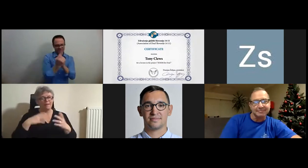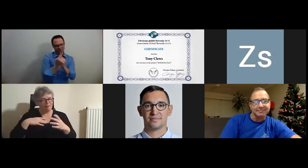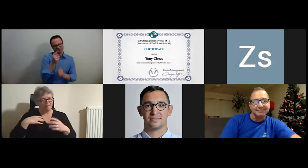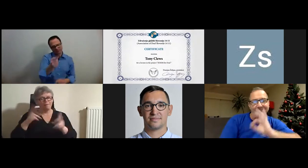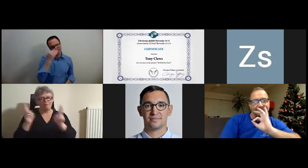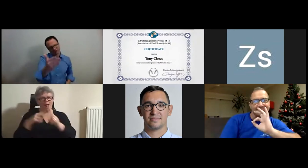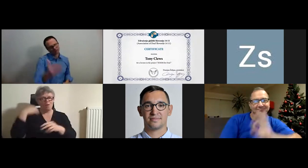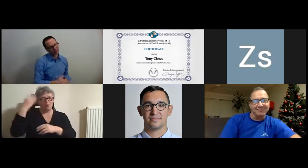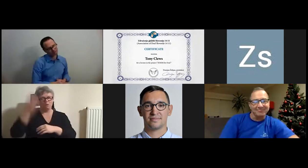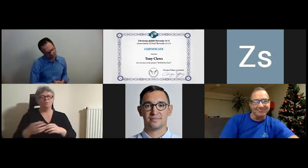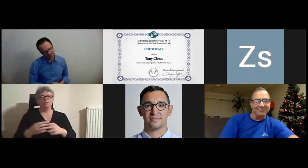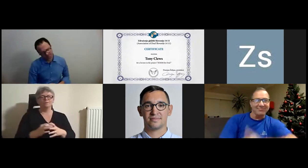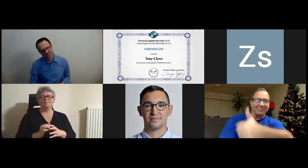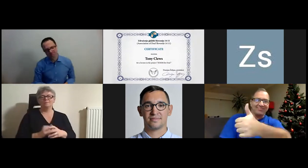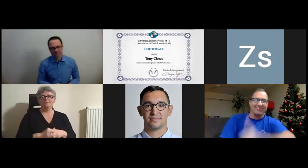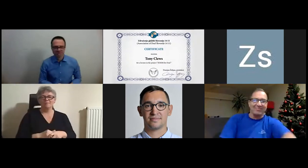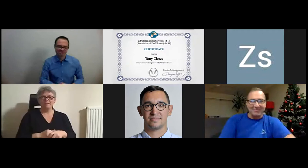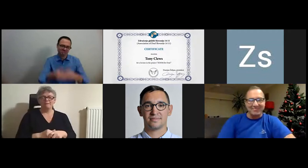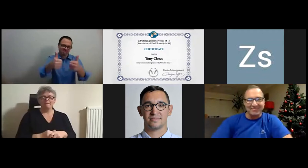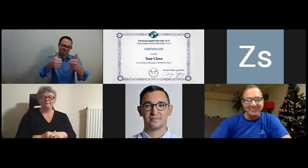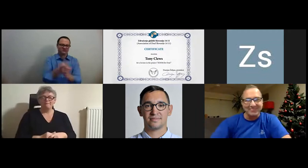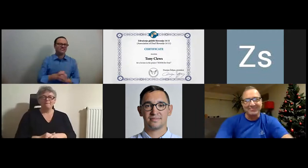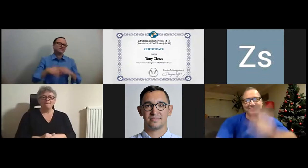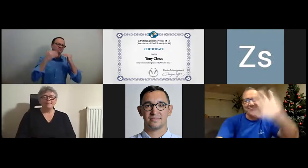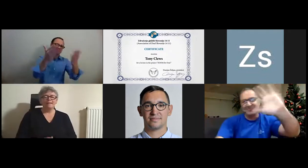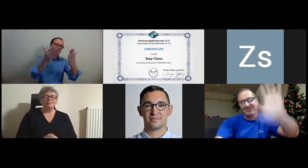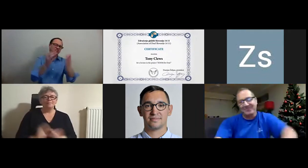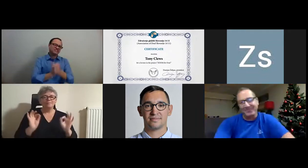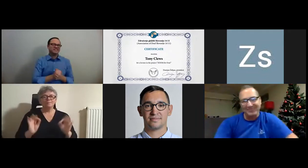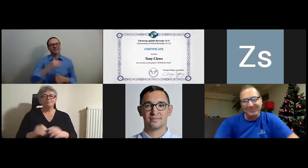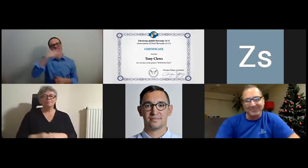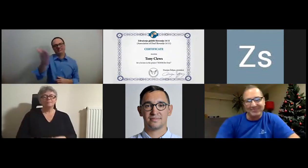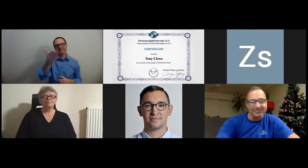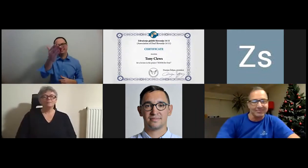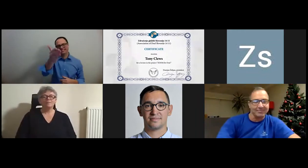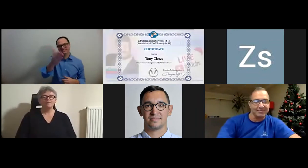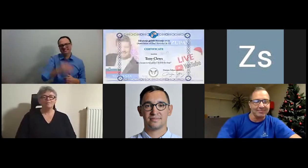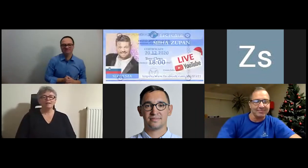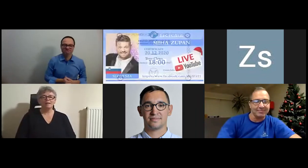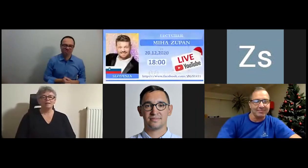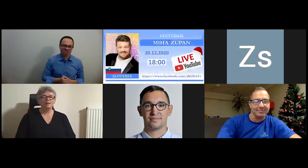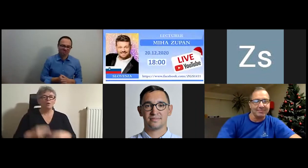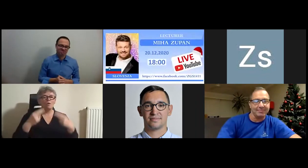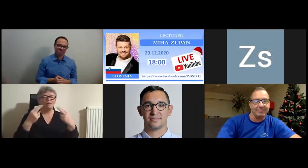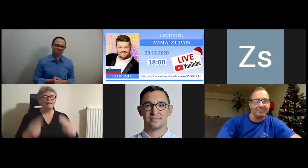It's been 15 years since we last met. We have to meet again. I'm looking forward.